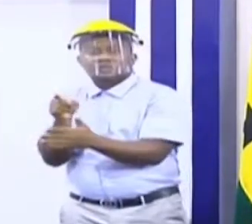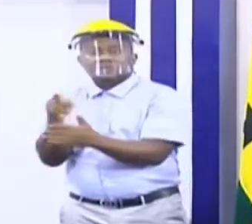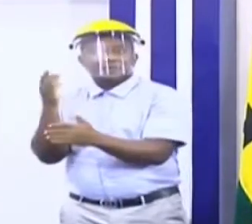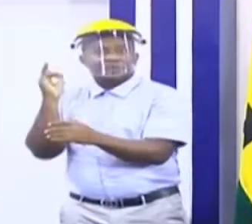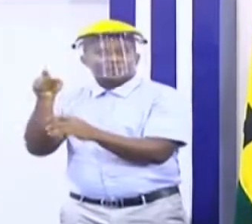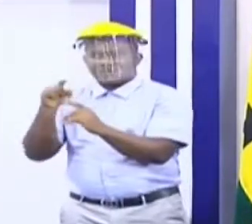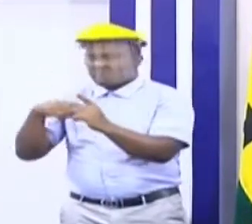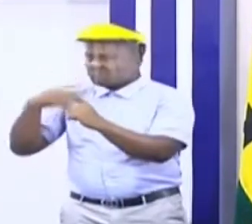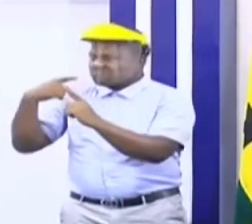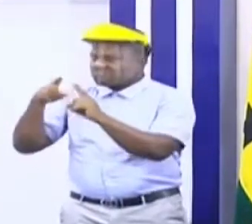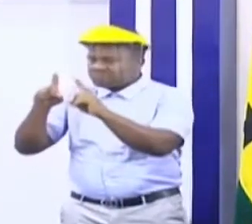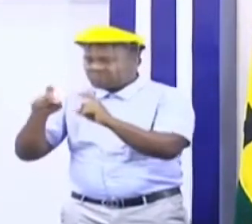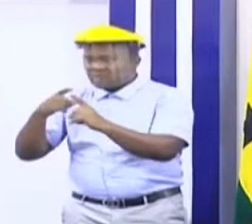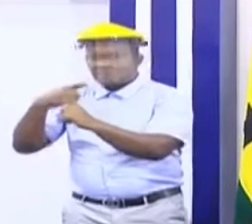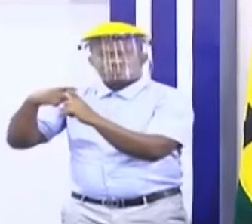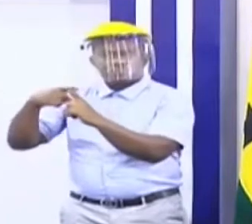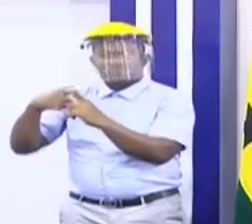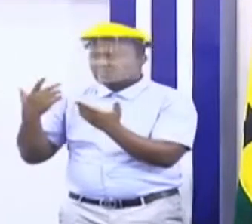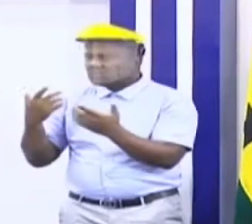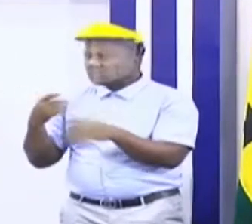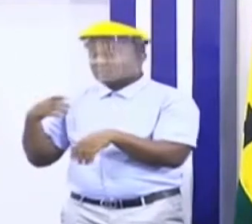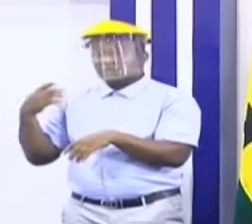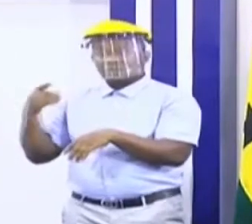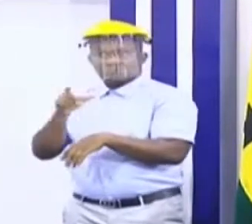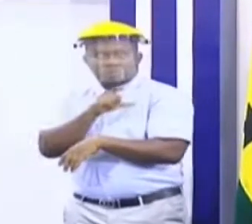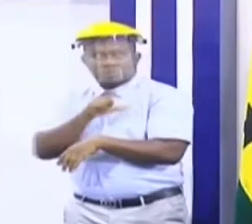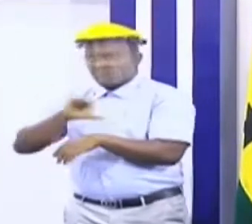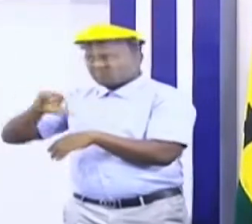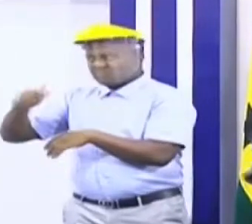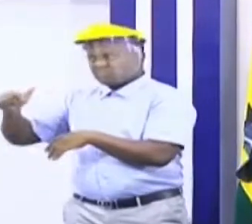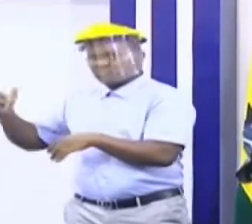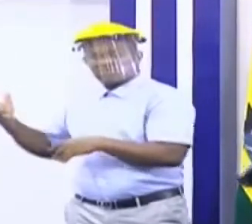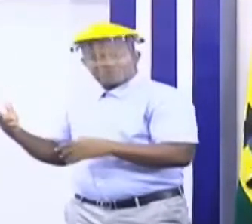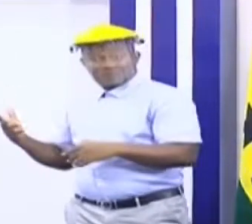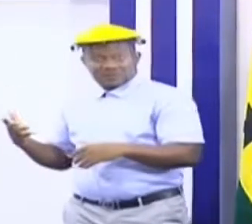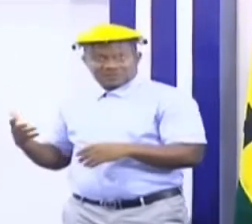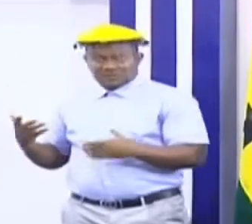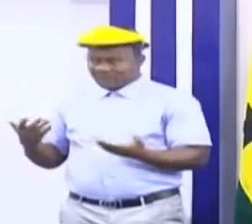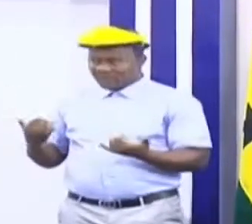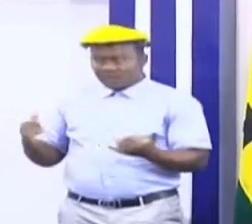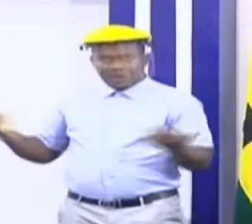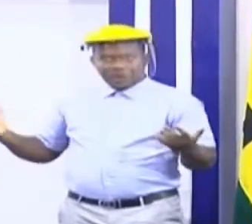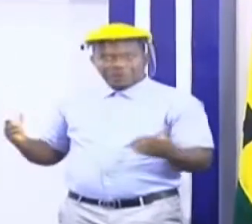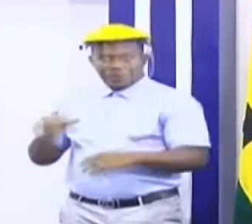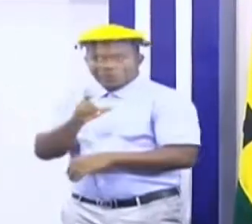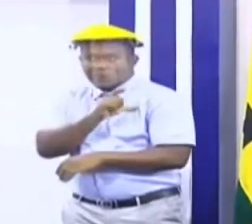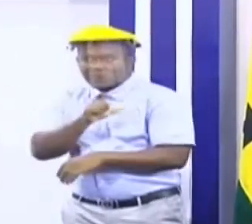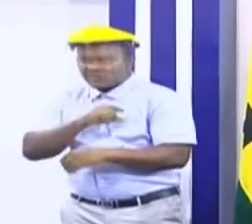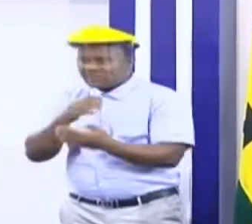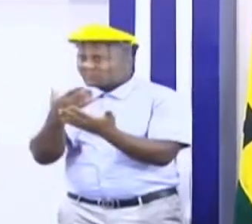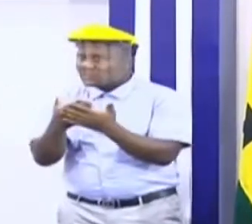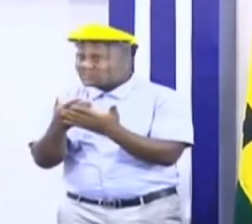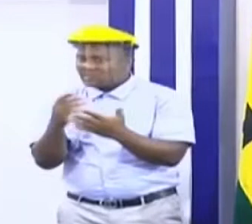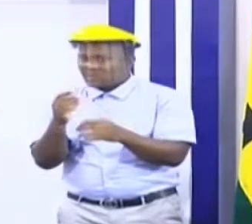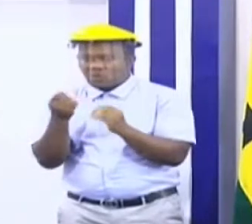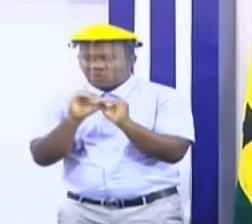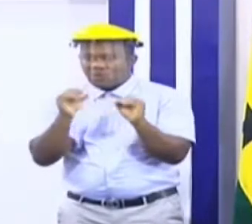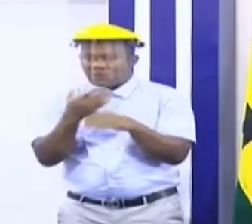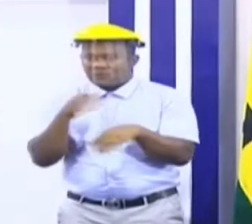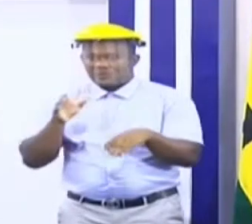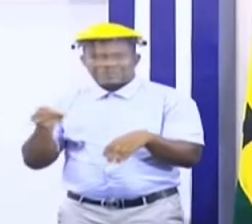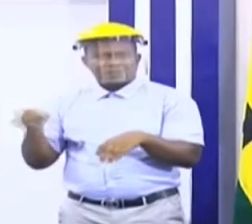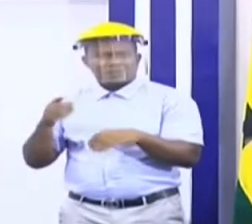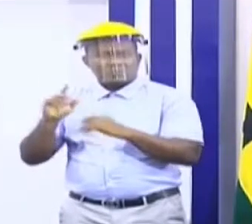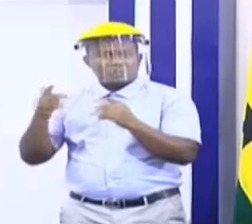tested positive, police persons associated, you have to go along with it. So now, even for the police and the prison service, they have a protocol that when people are,